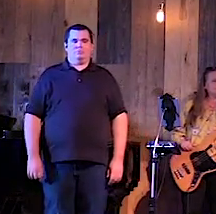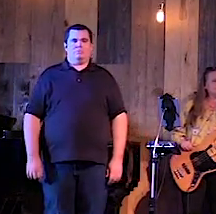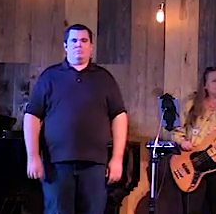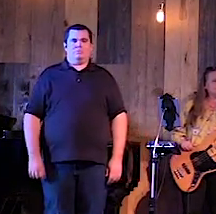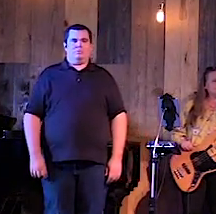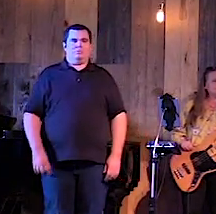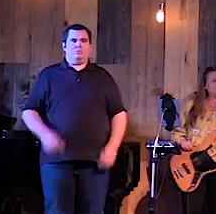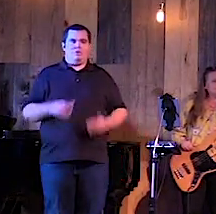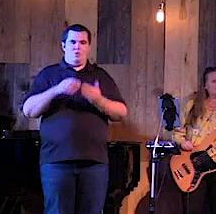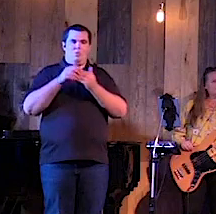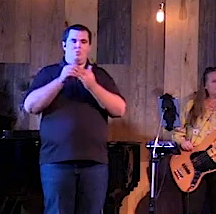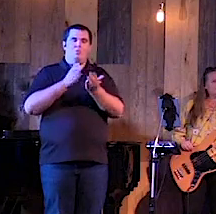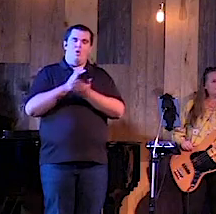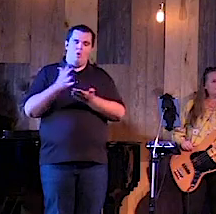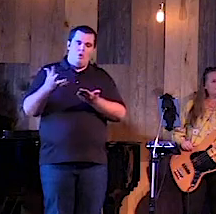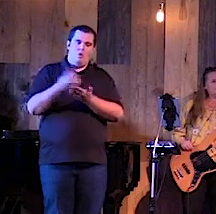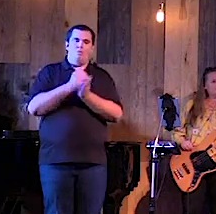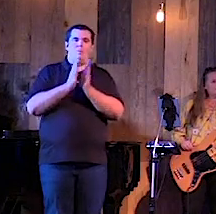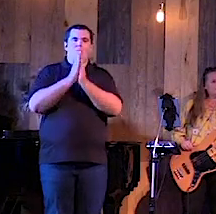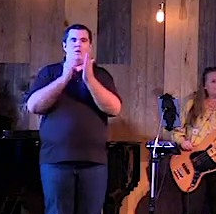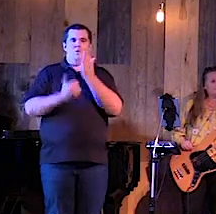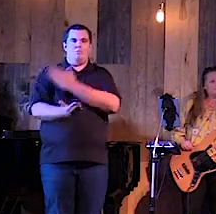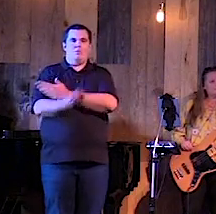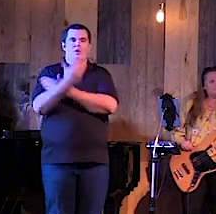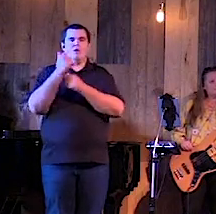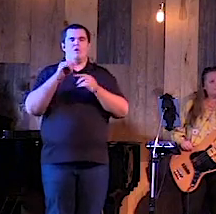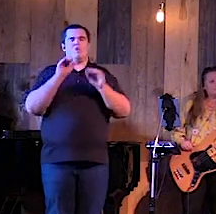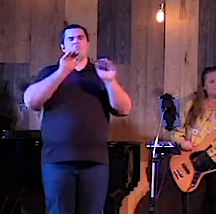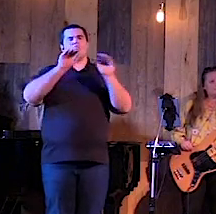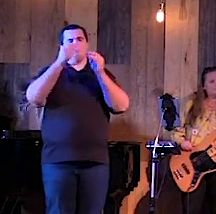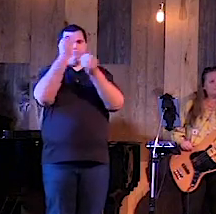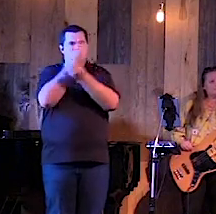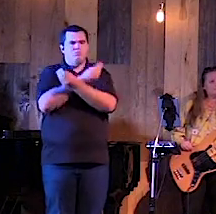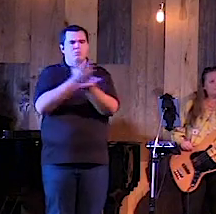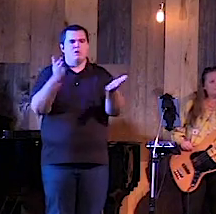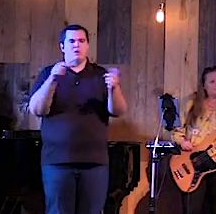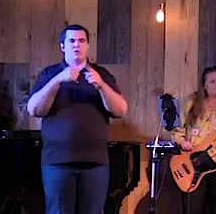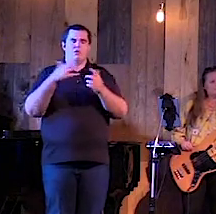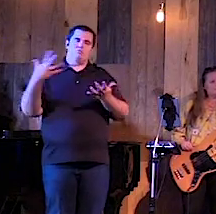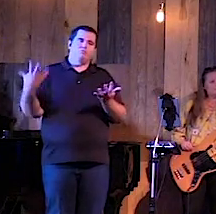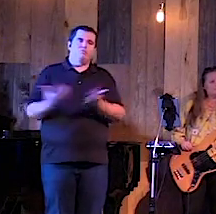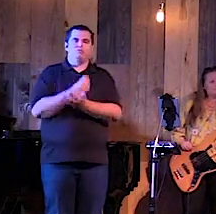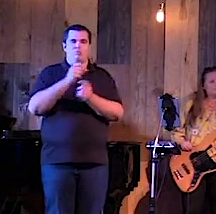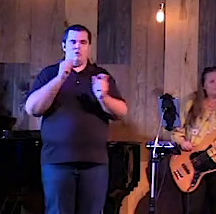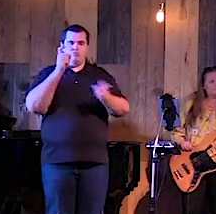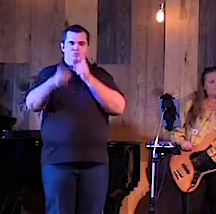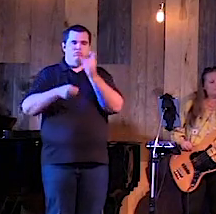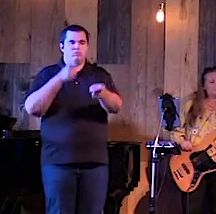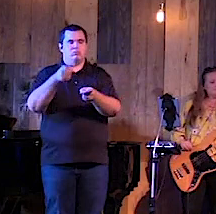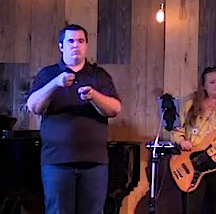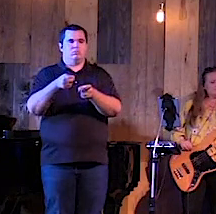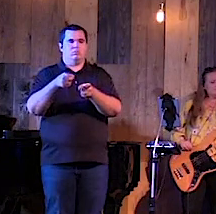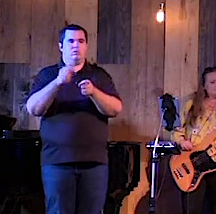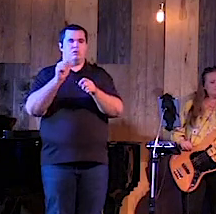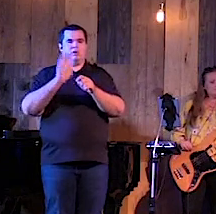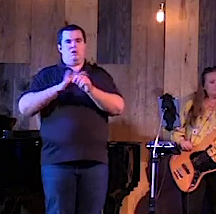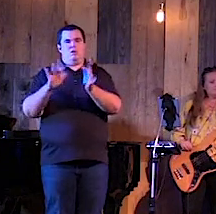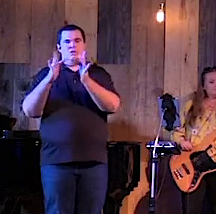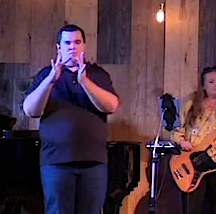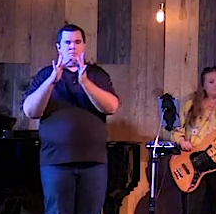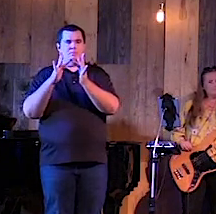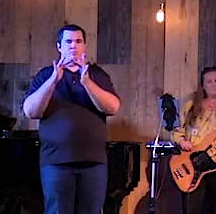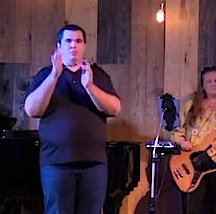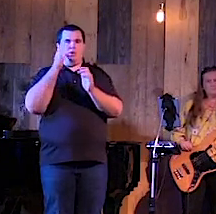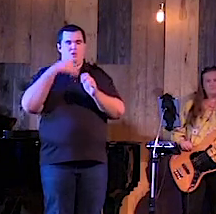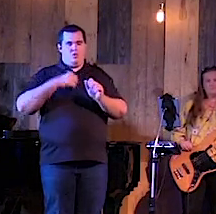I'd like to lead us in our offertory prayer this morning. Just want to remind you about the opportunities to give. You can go online. There'll